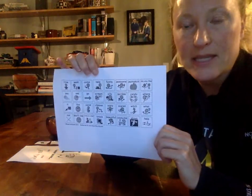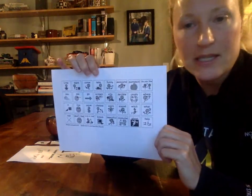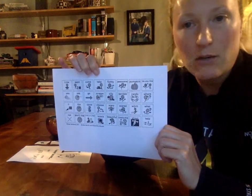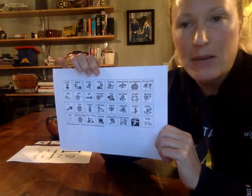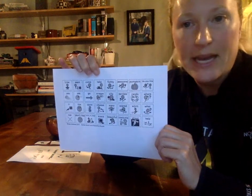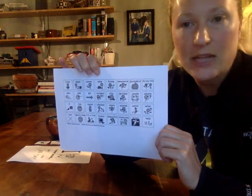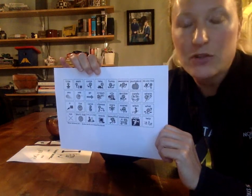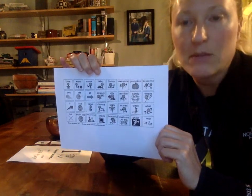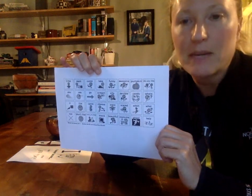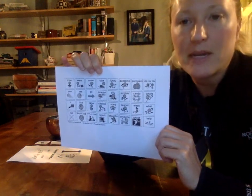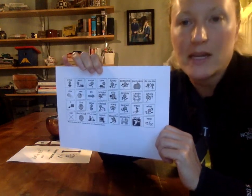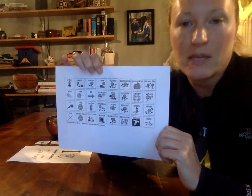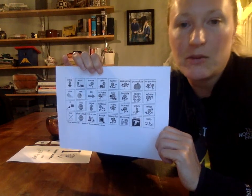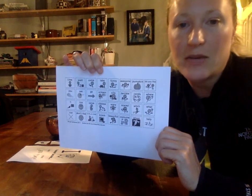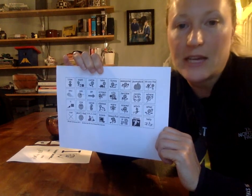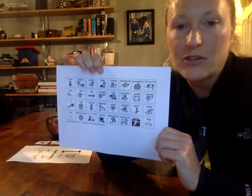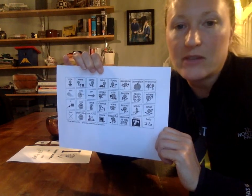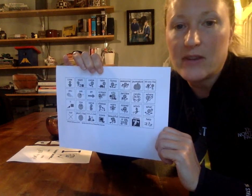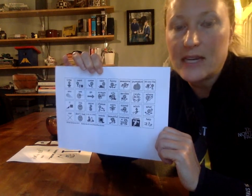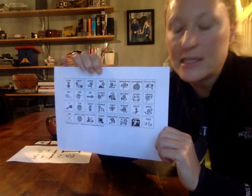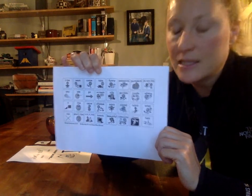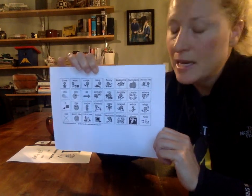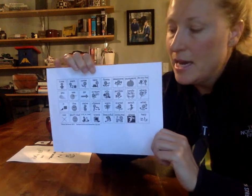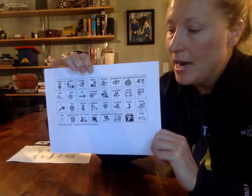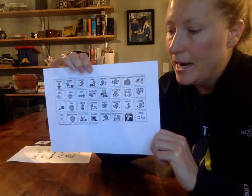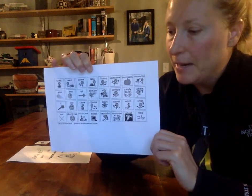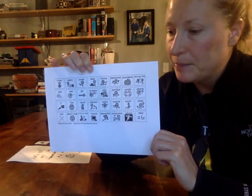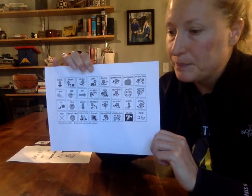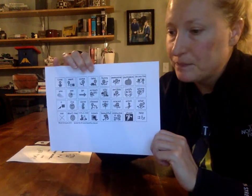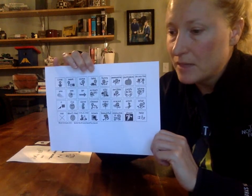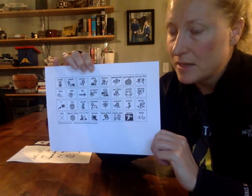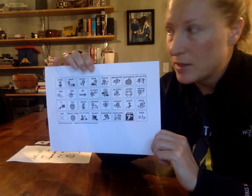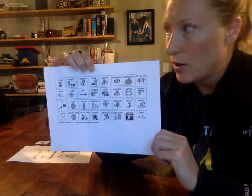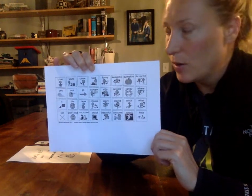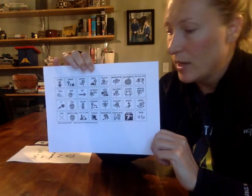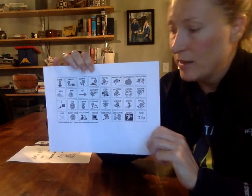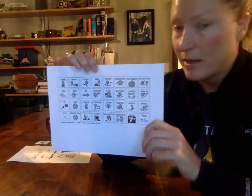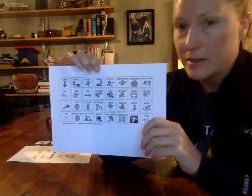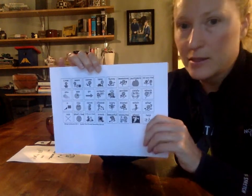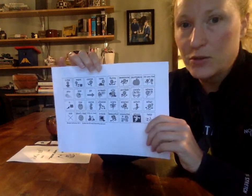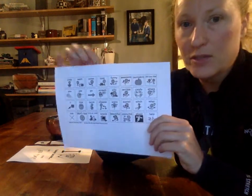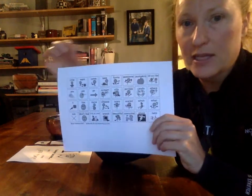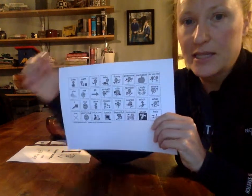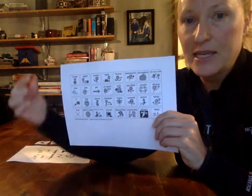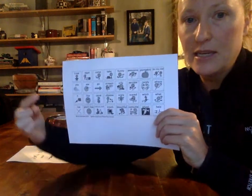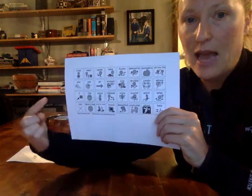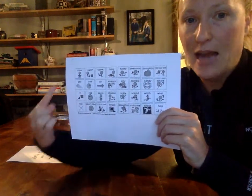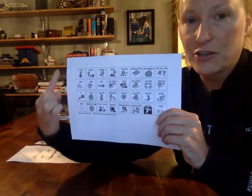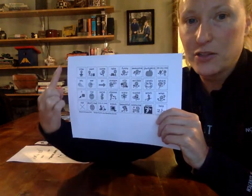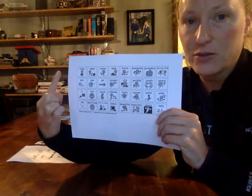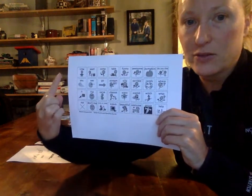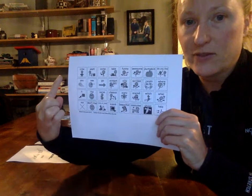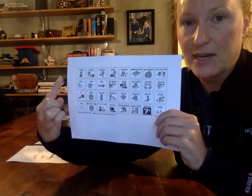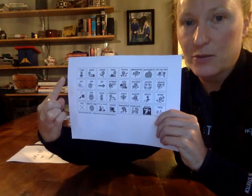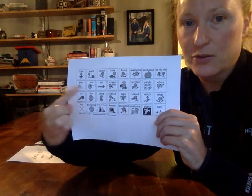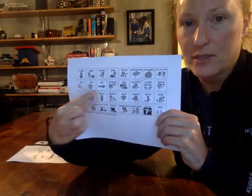single page, or it might be on a communication device. So that the student can then actually use their fine motor skills